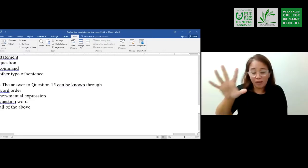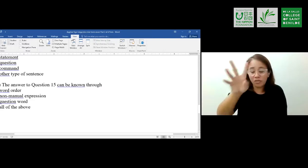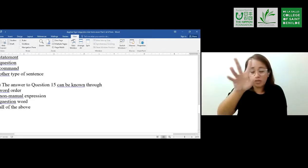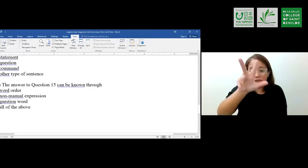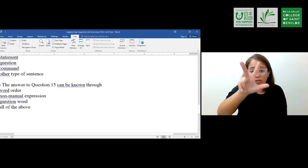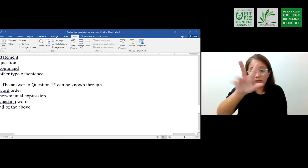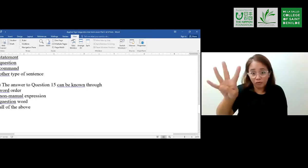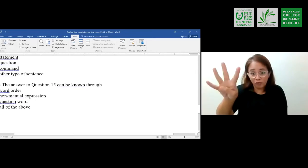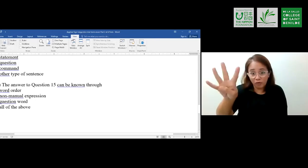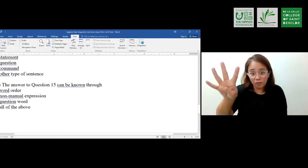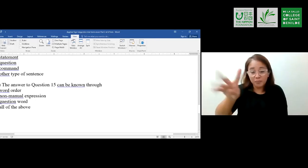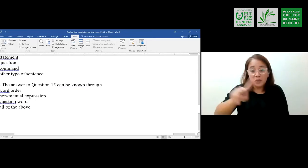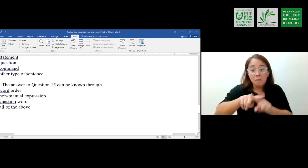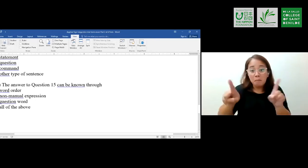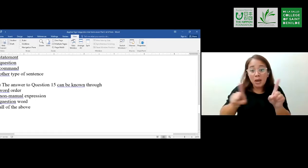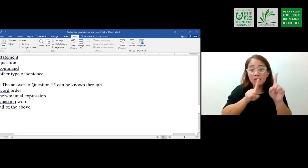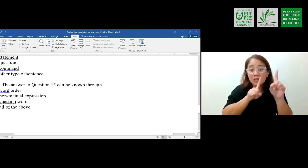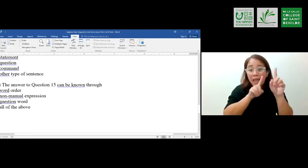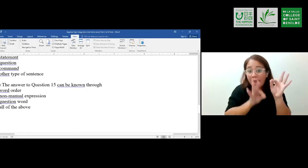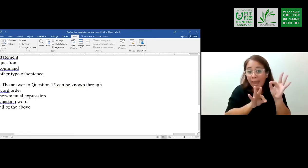I'm just going to ignore that question.